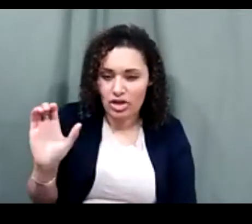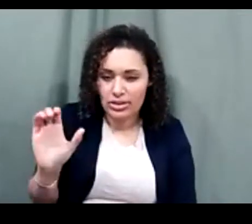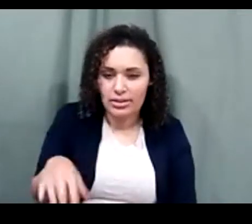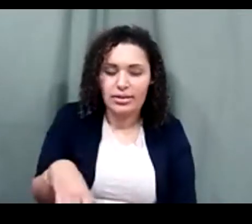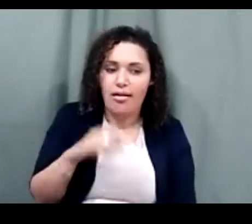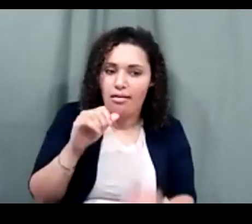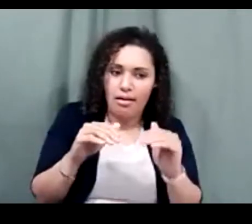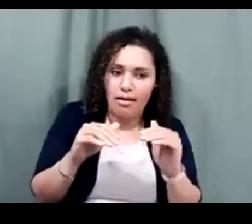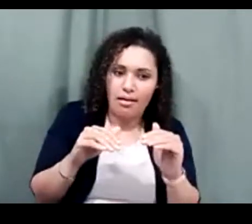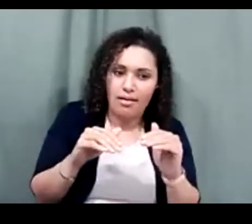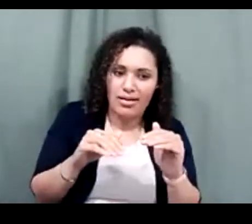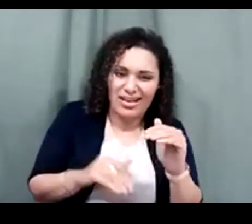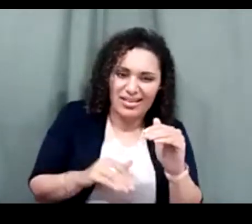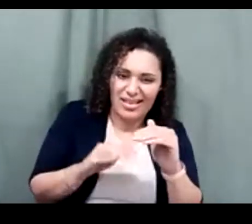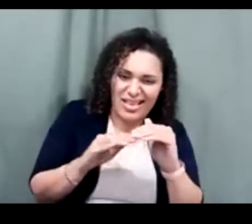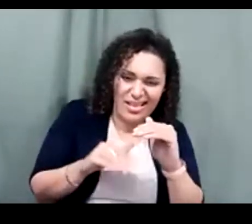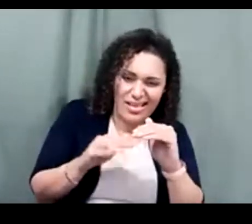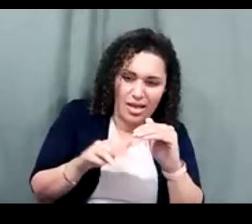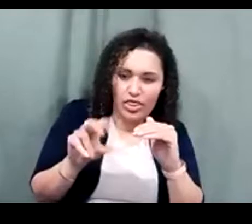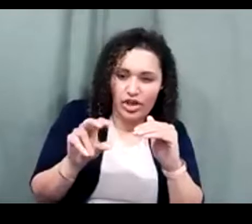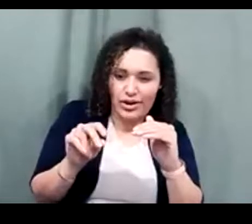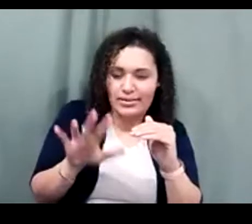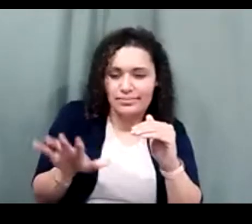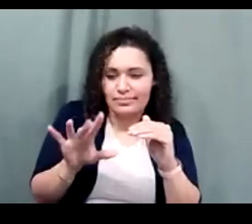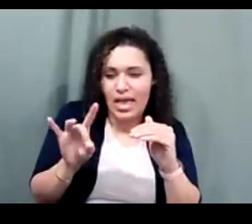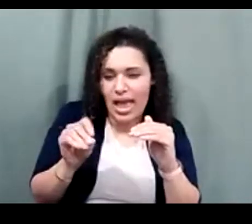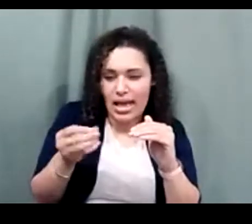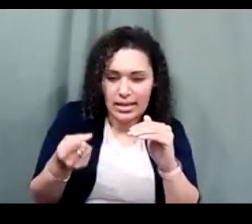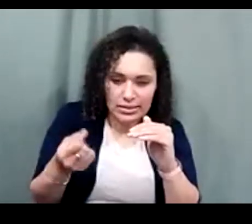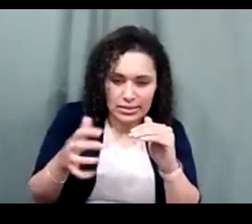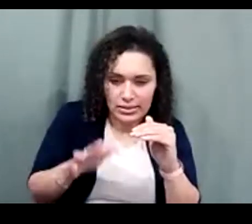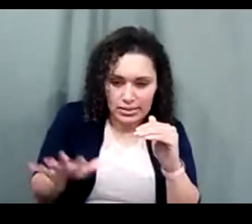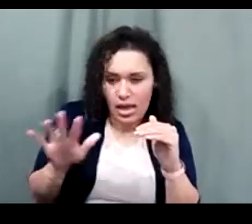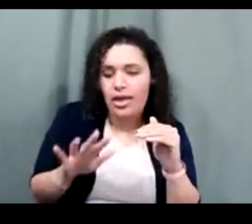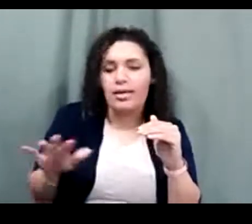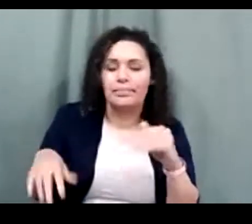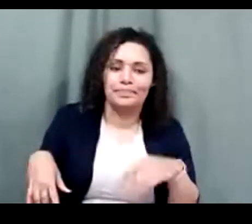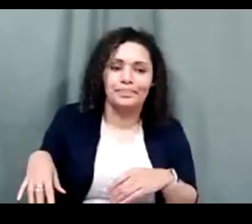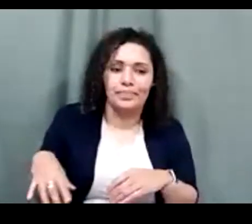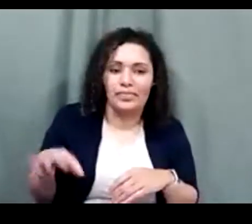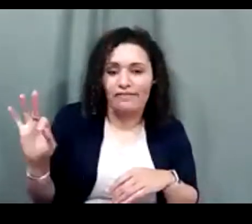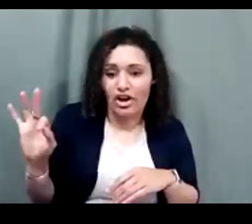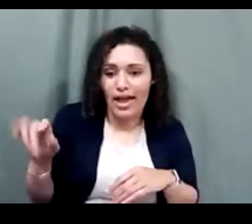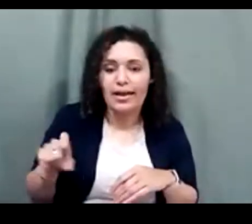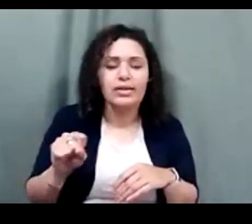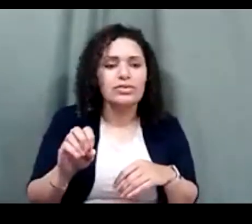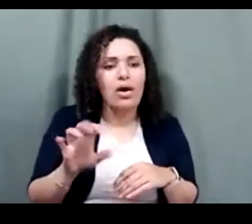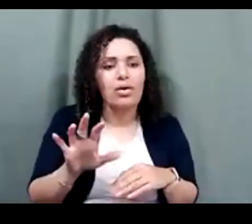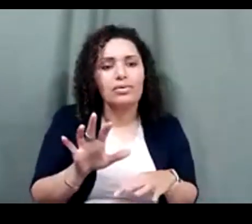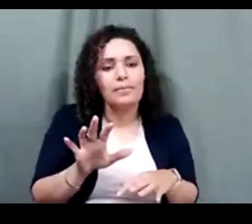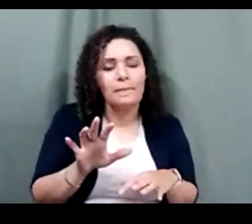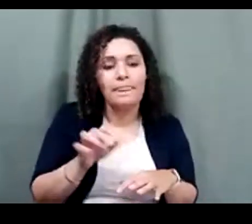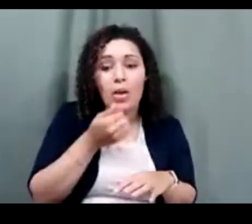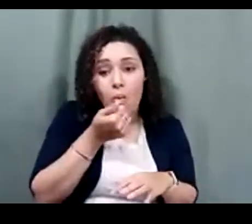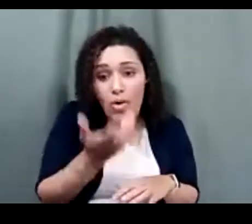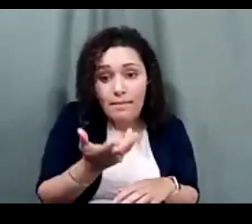30, which is like the high 80s, mid 80s, kind of something like that. And that is because the warmer that the